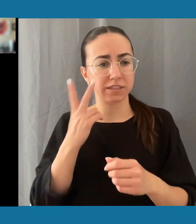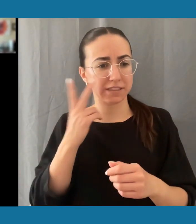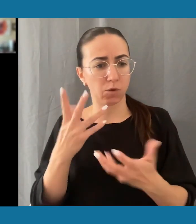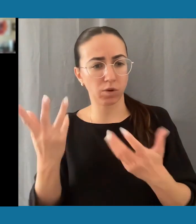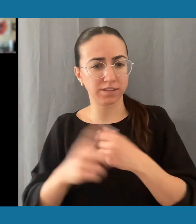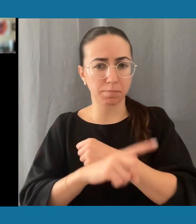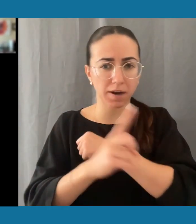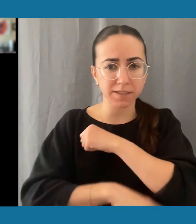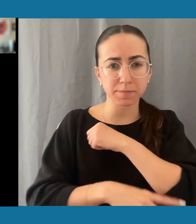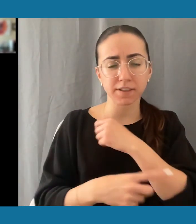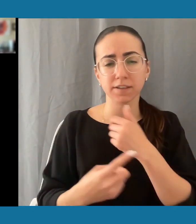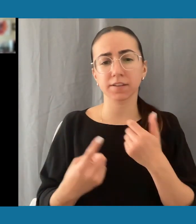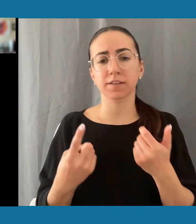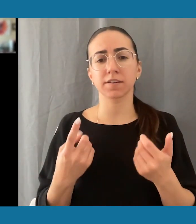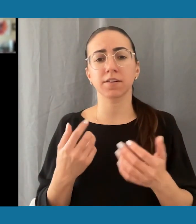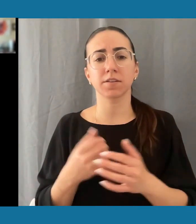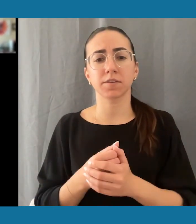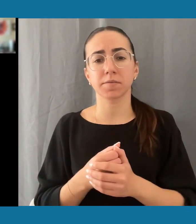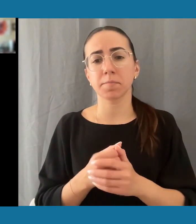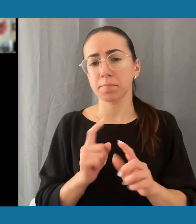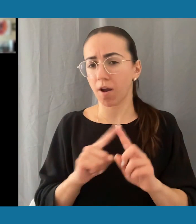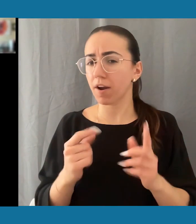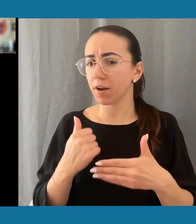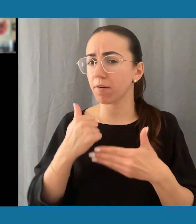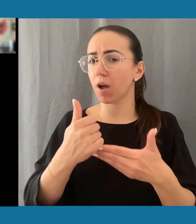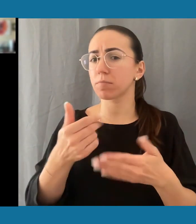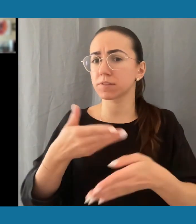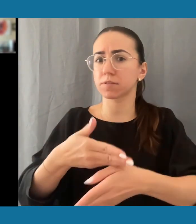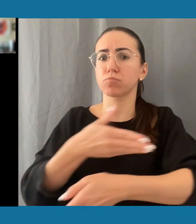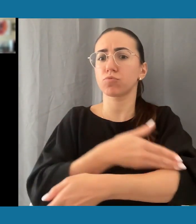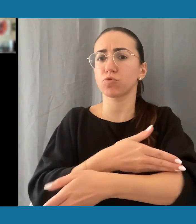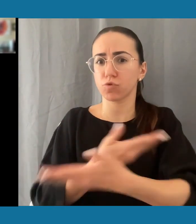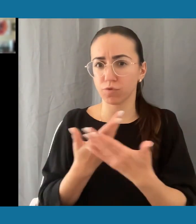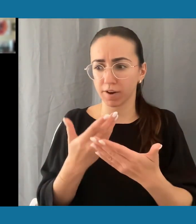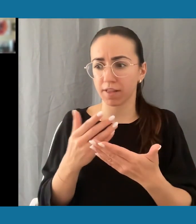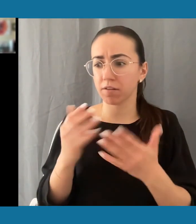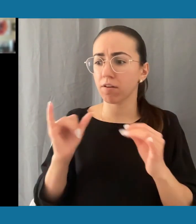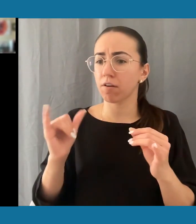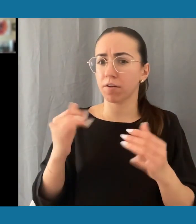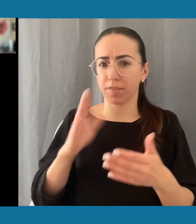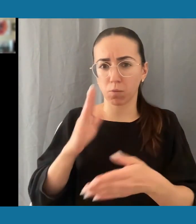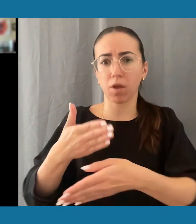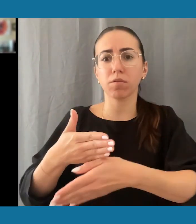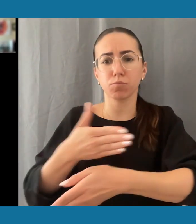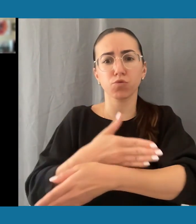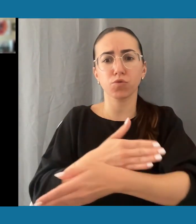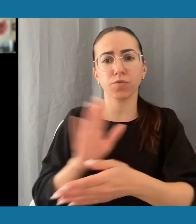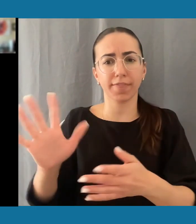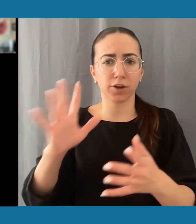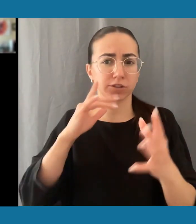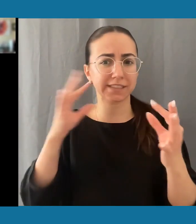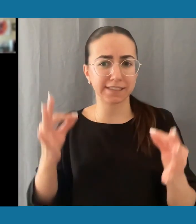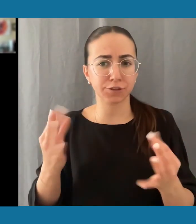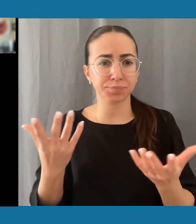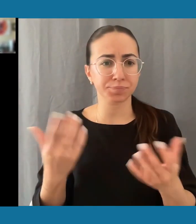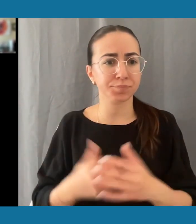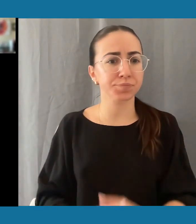helps increase self-determination and they get better at decision-making through practice. So next slide.